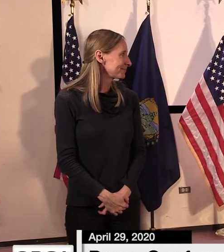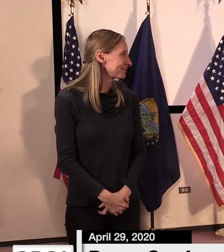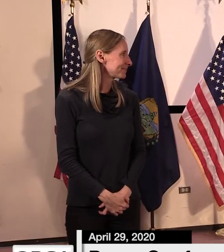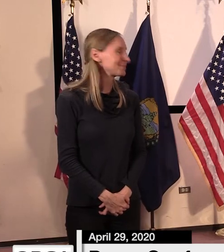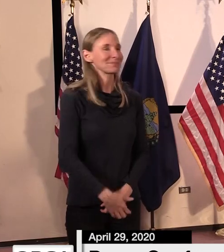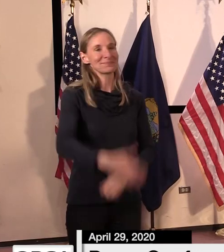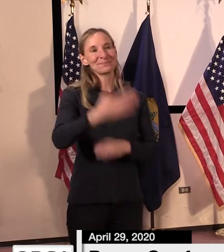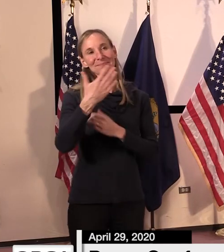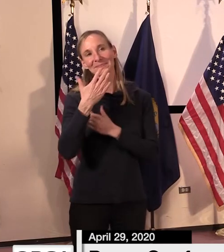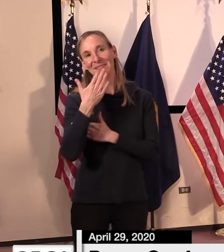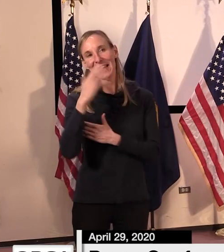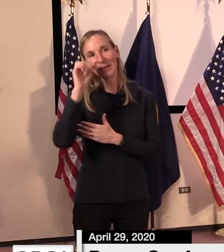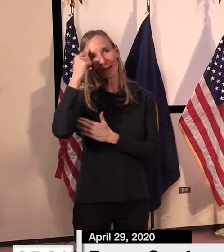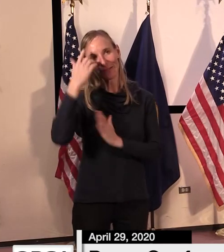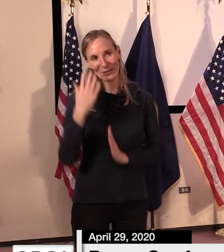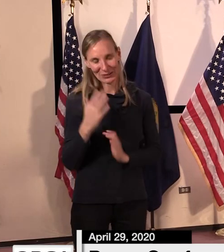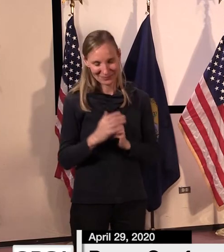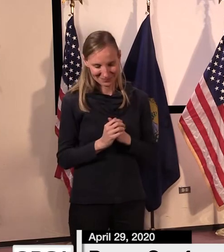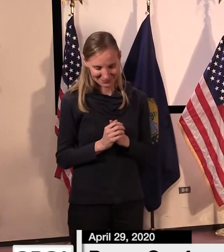Thank you, Governor.